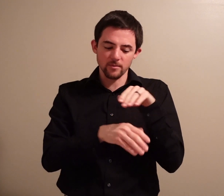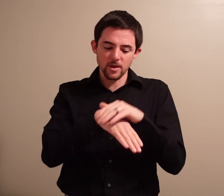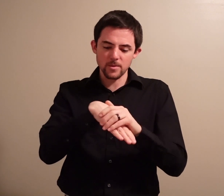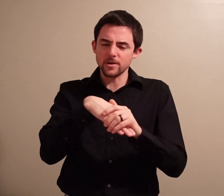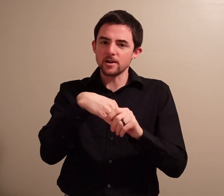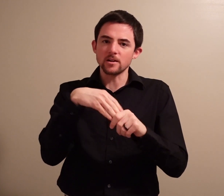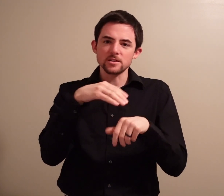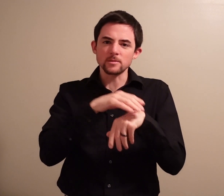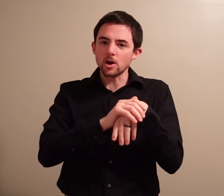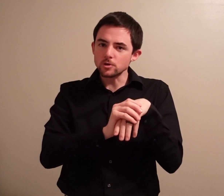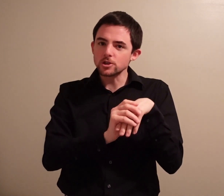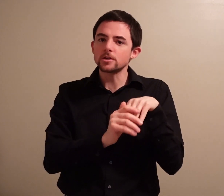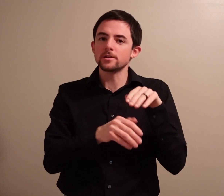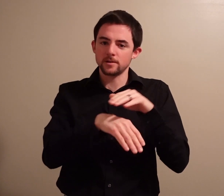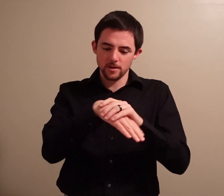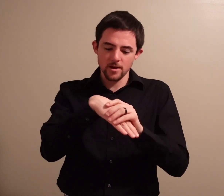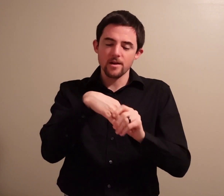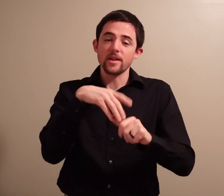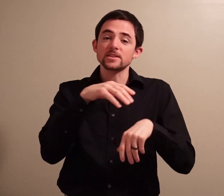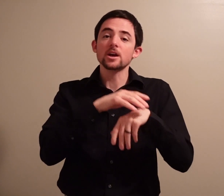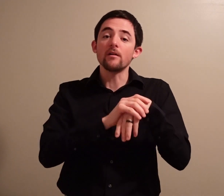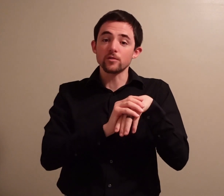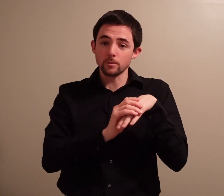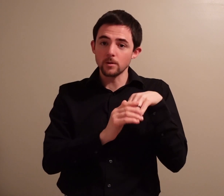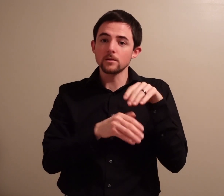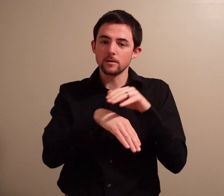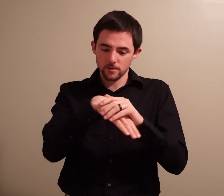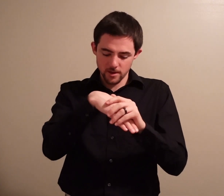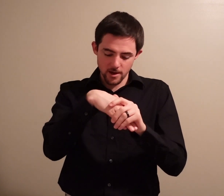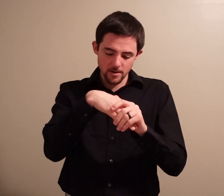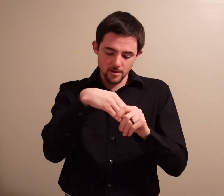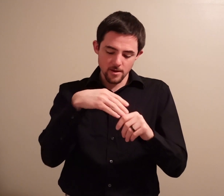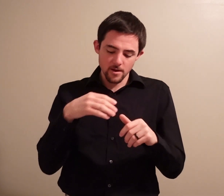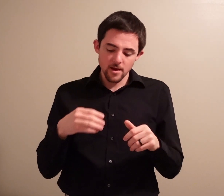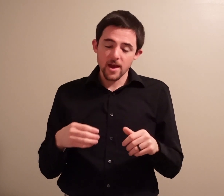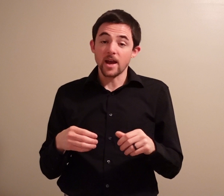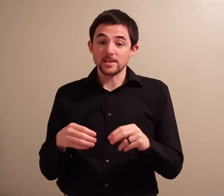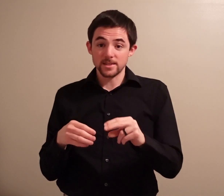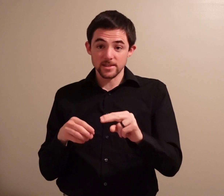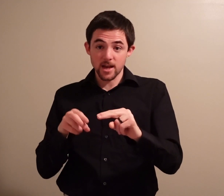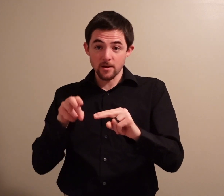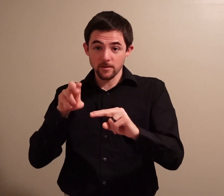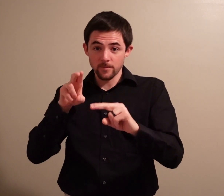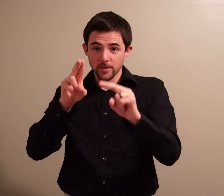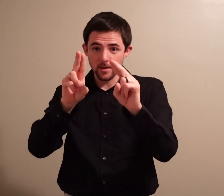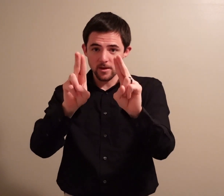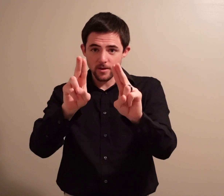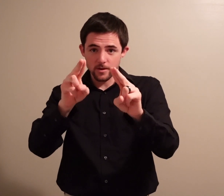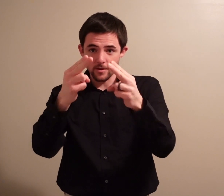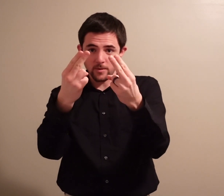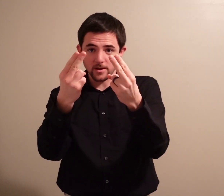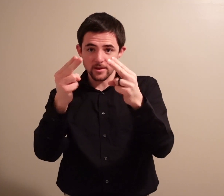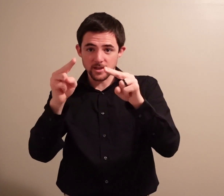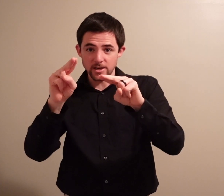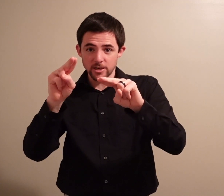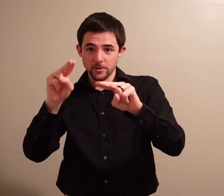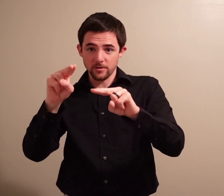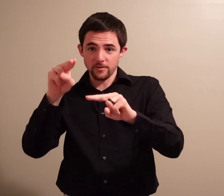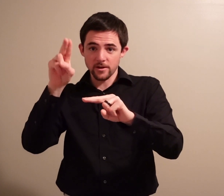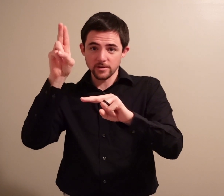maybe putting on some lotion. That's comfortable. Okay. And sit down. You make this hand shape with your fingers